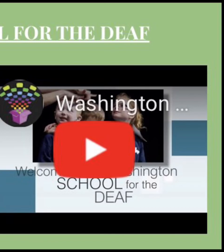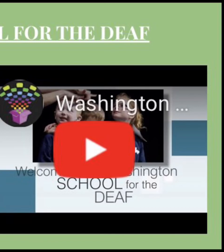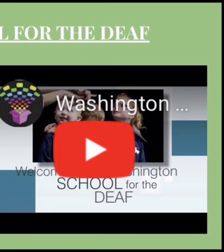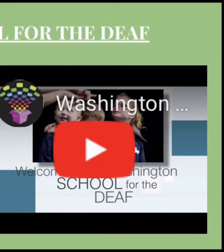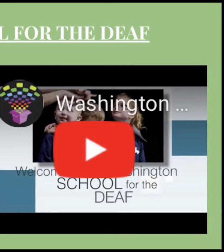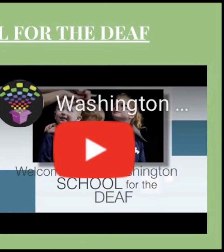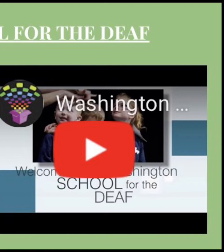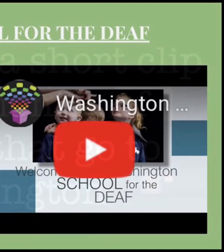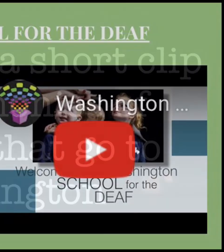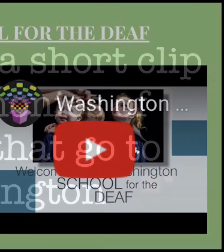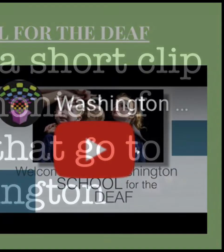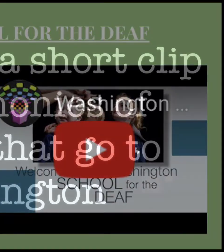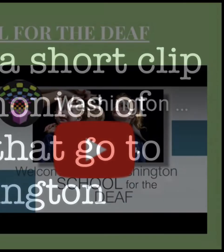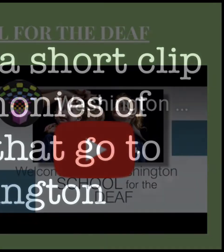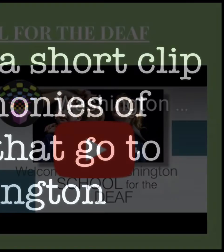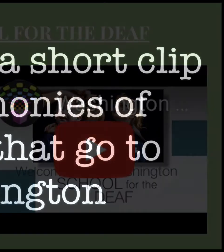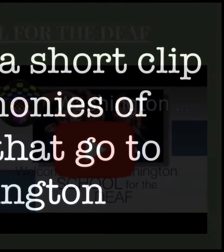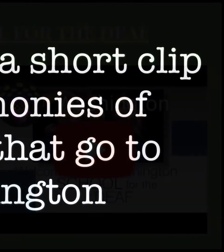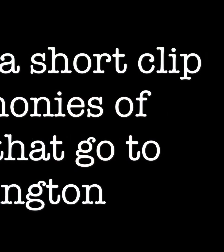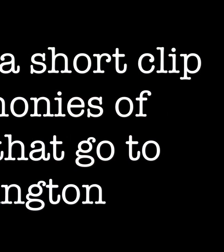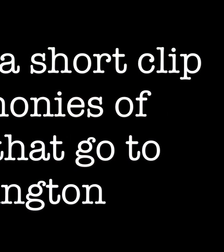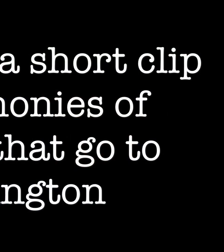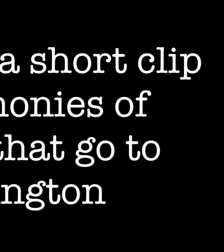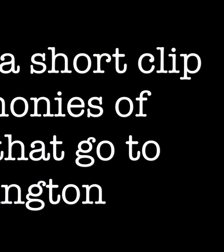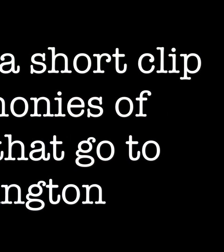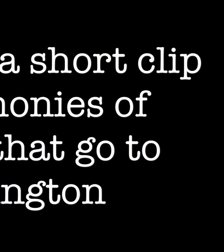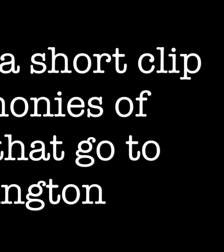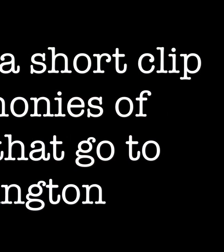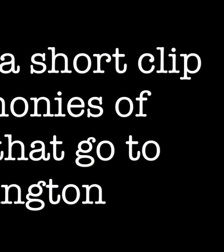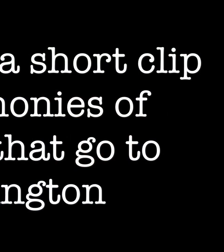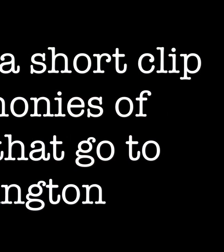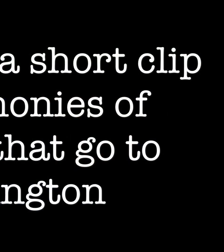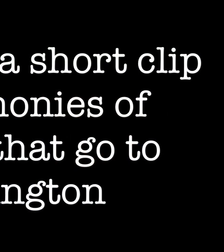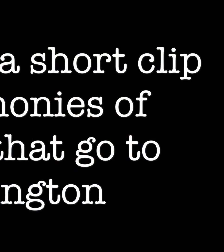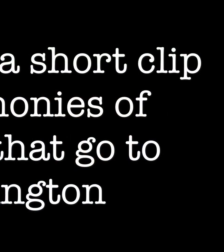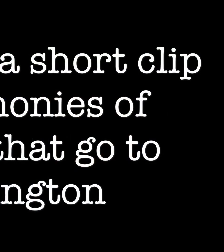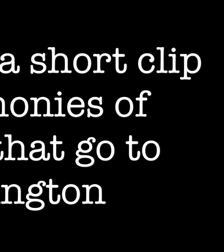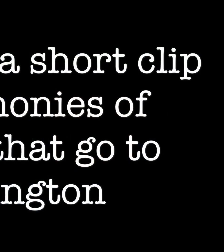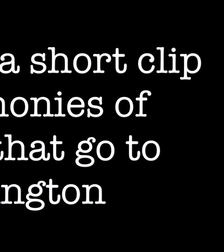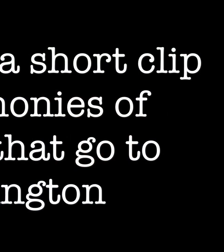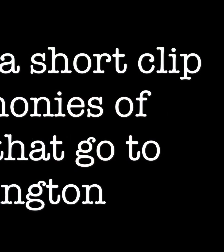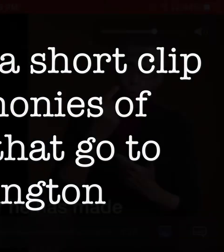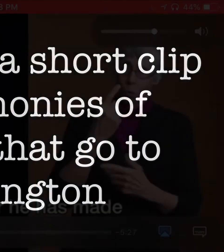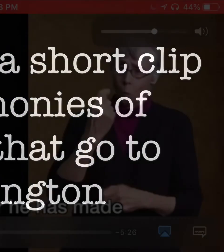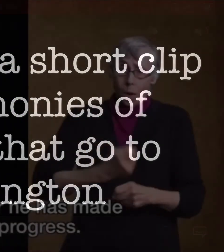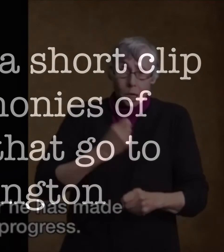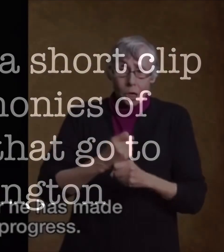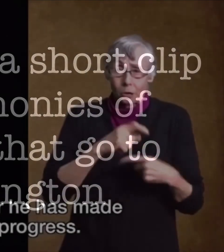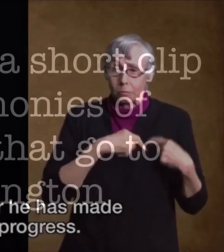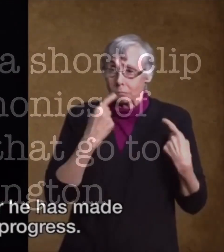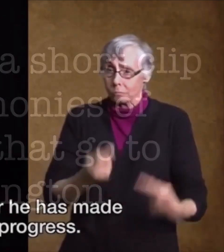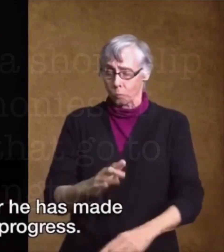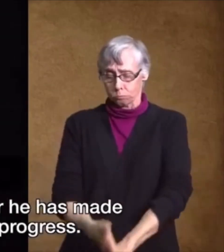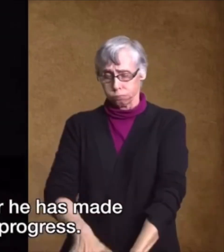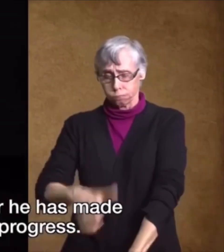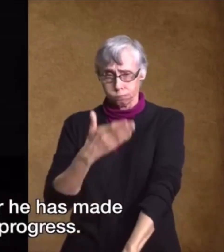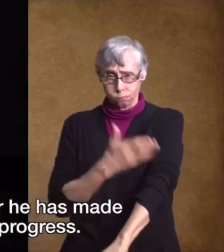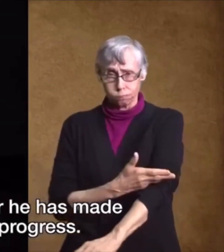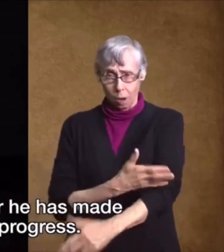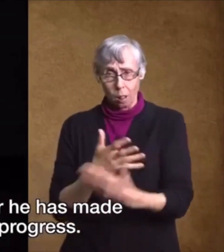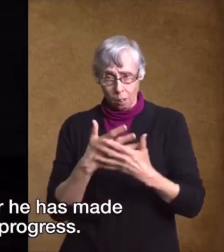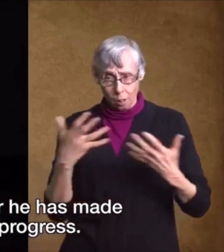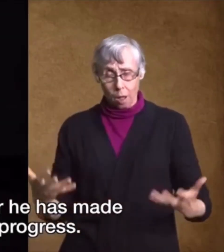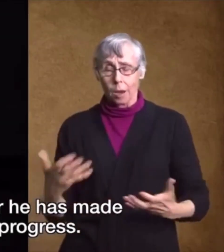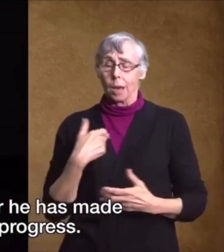respect. And here's a short clip of testimonies of families that go to Washington. He's made